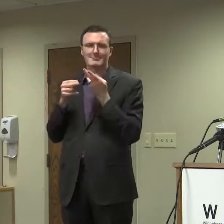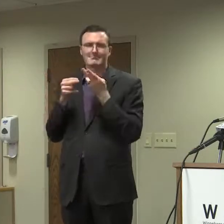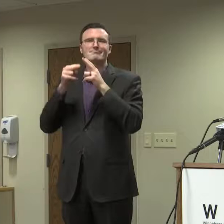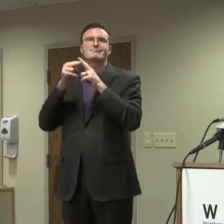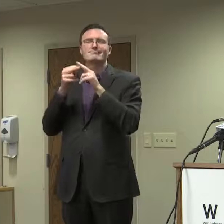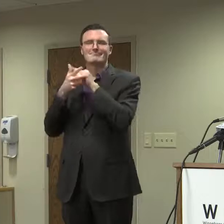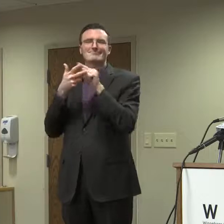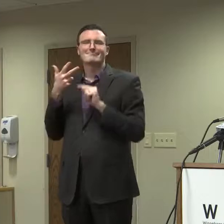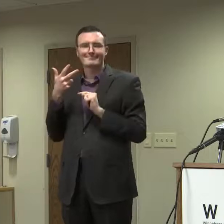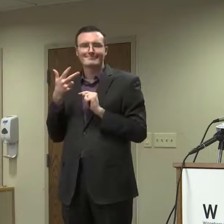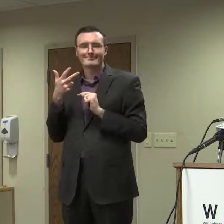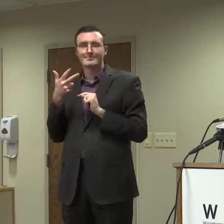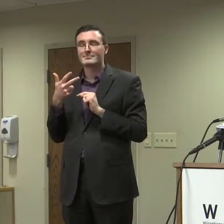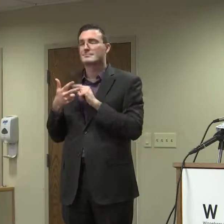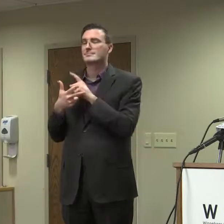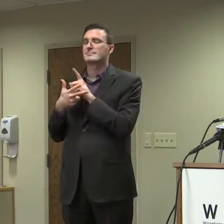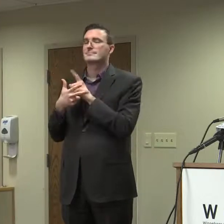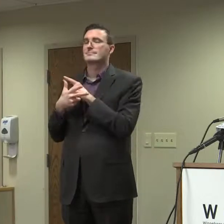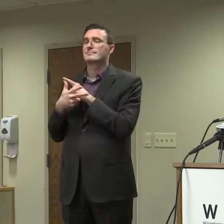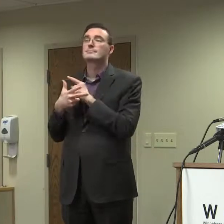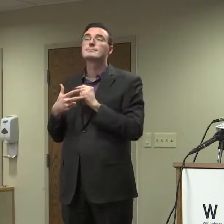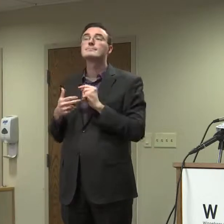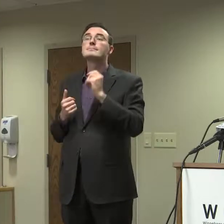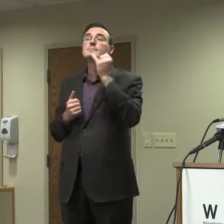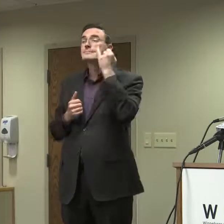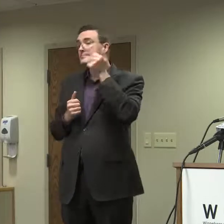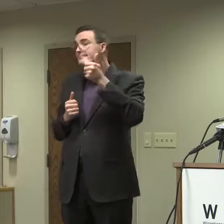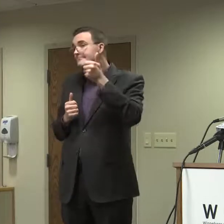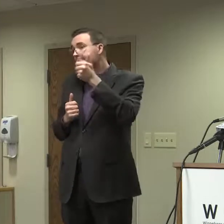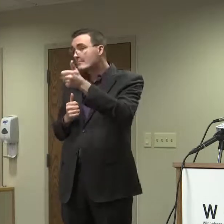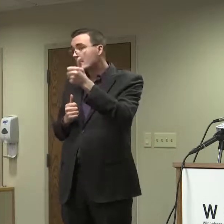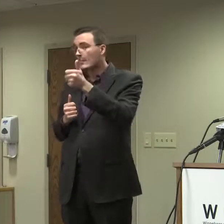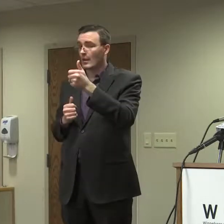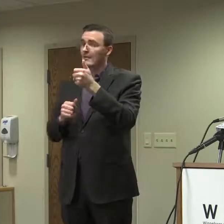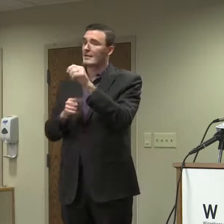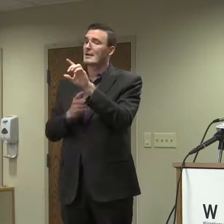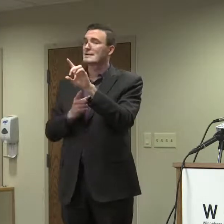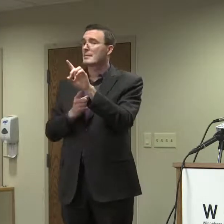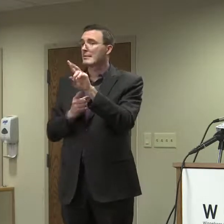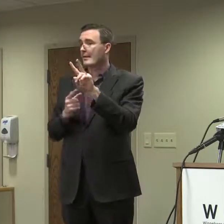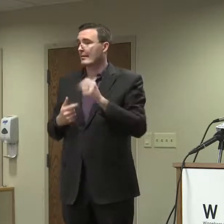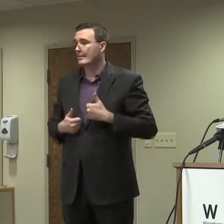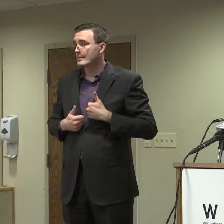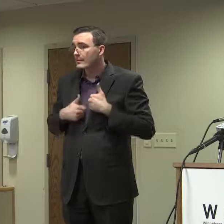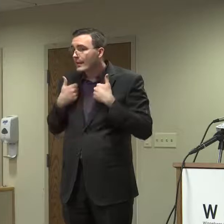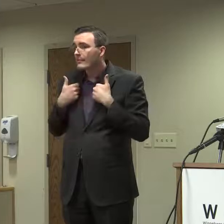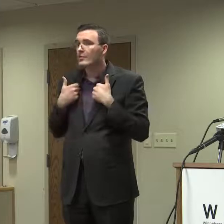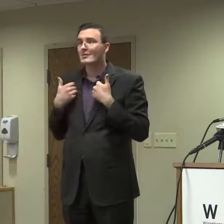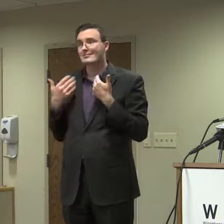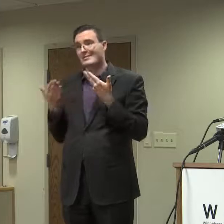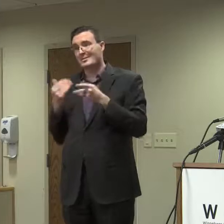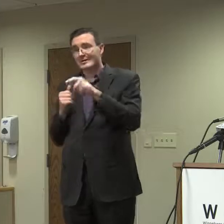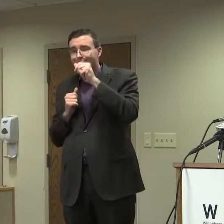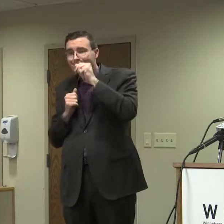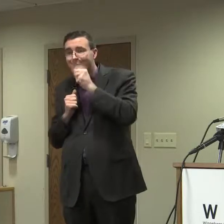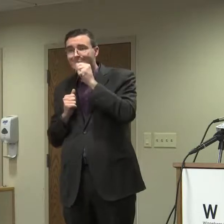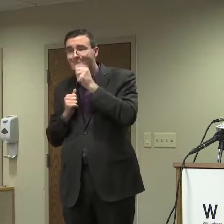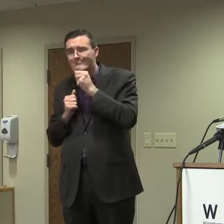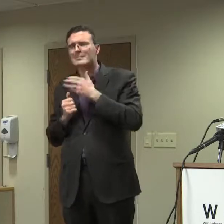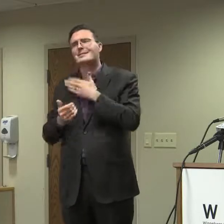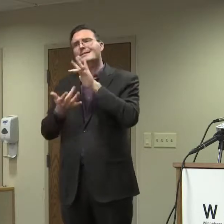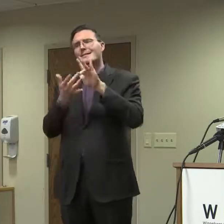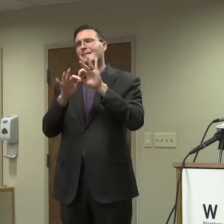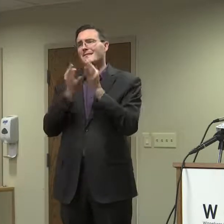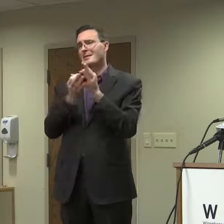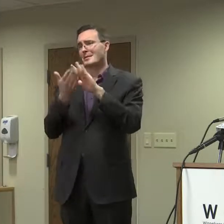someone who is a survivor of domestic violence or experiencing domestic violence in your household, please reach out to the Family Peace Center. Their number is